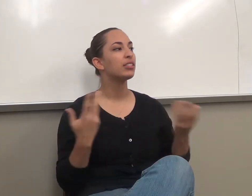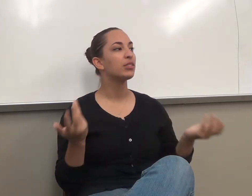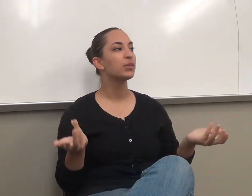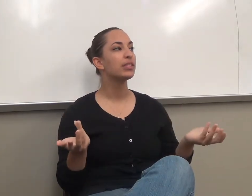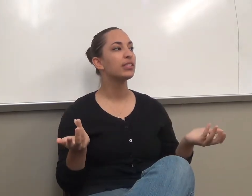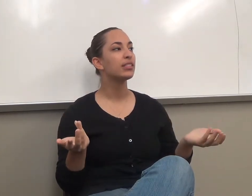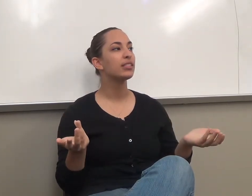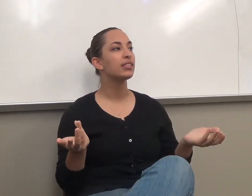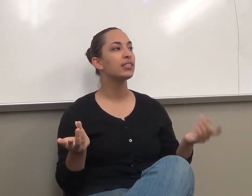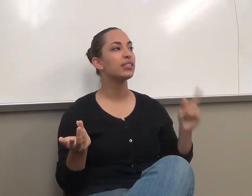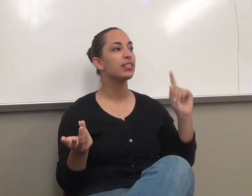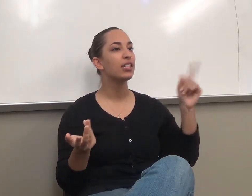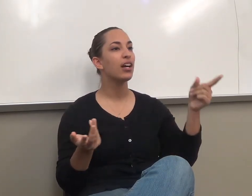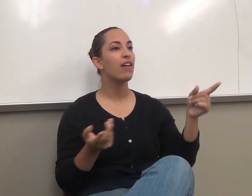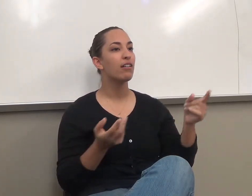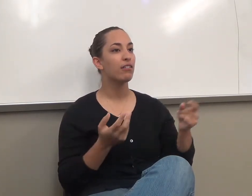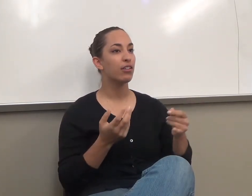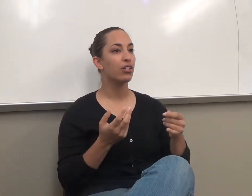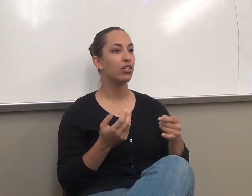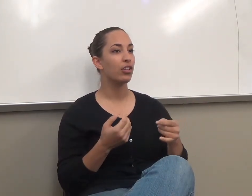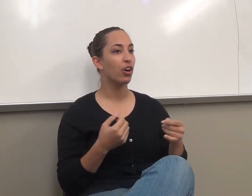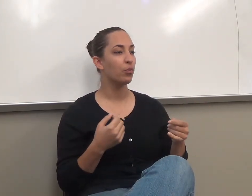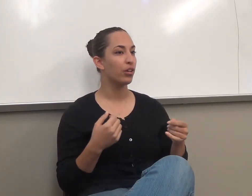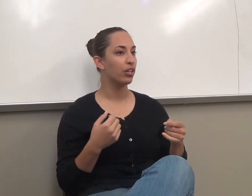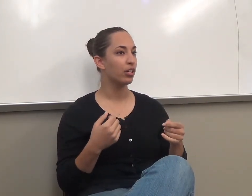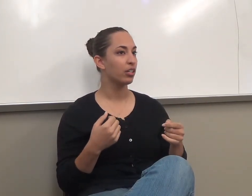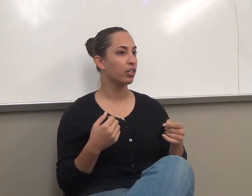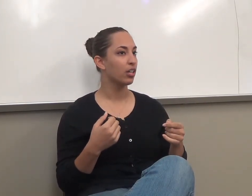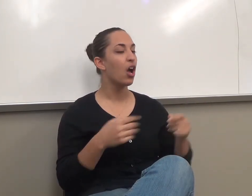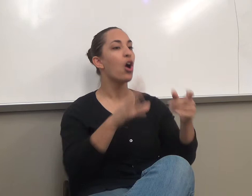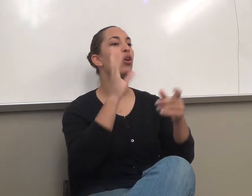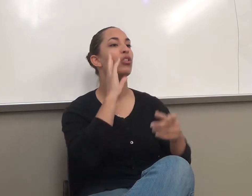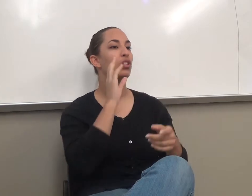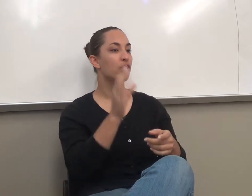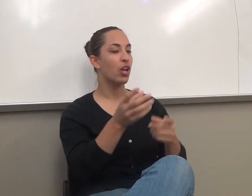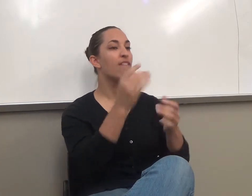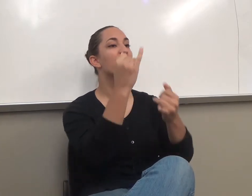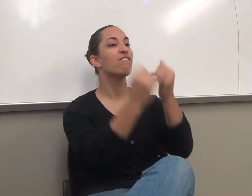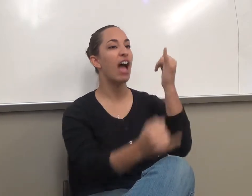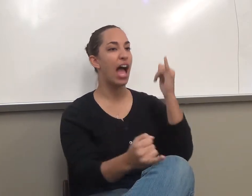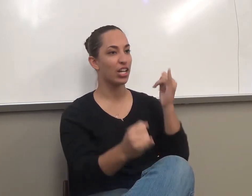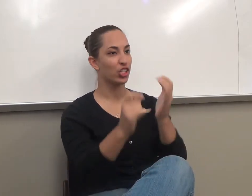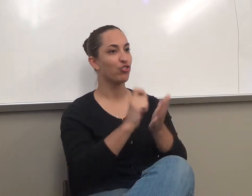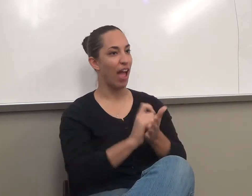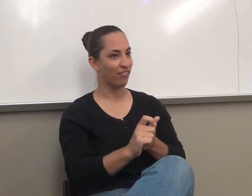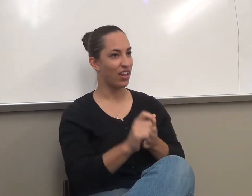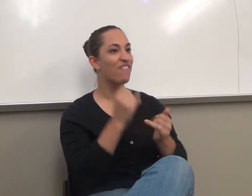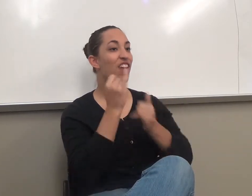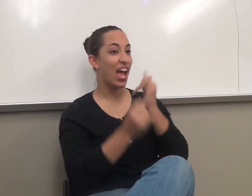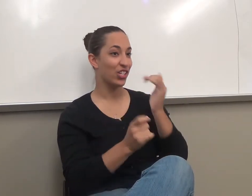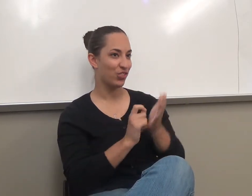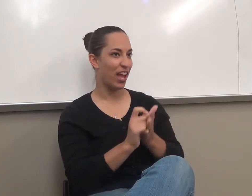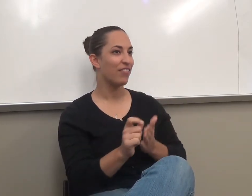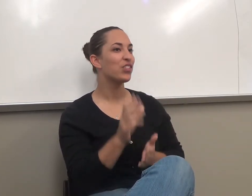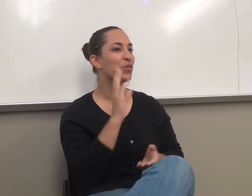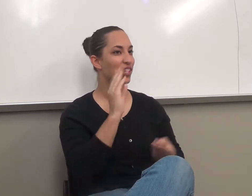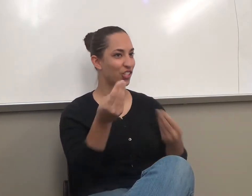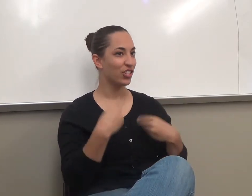question. Draft. You're going to turn in your Homework? final draft, and this is something that I have trouble with every semester. I get